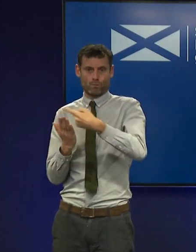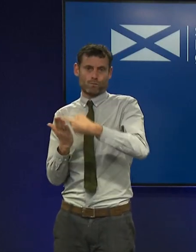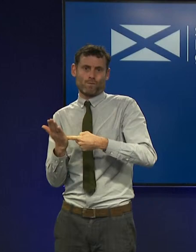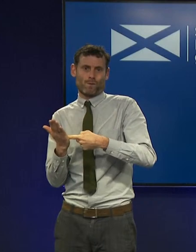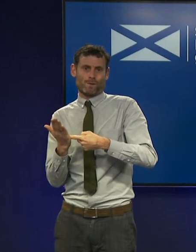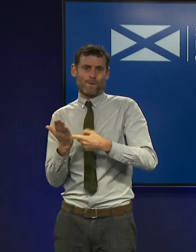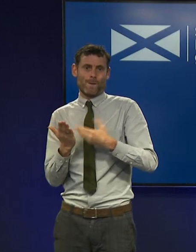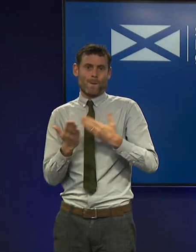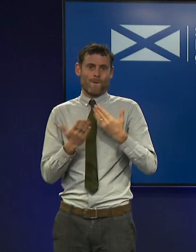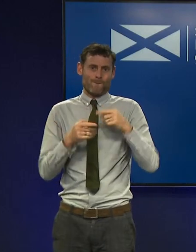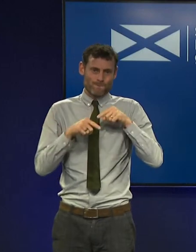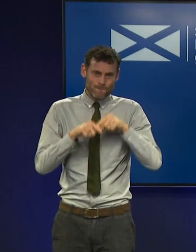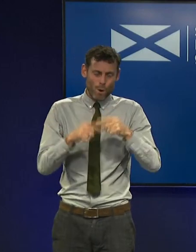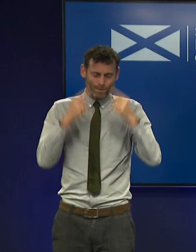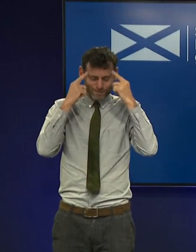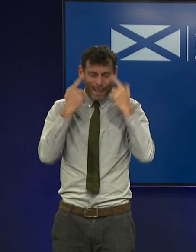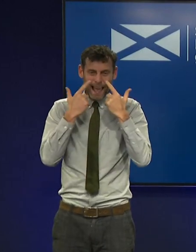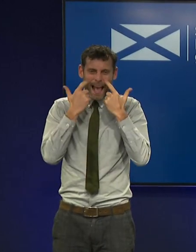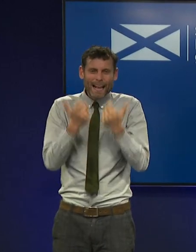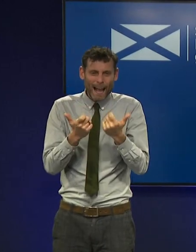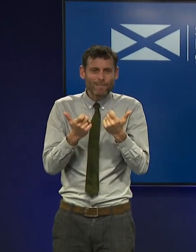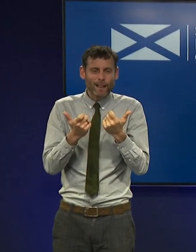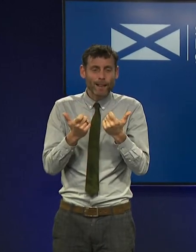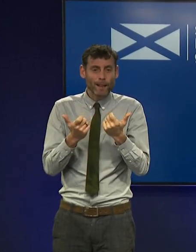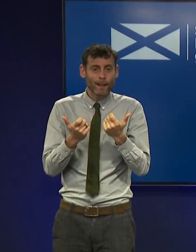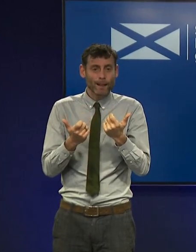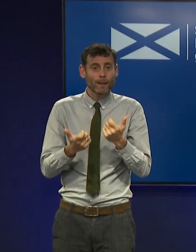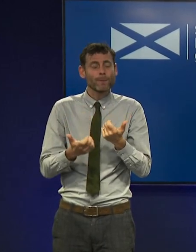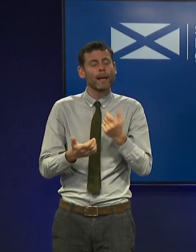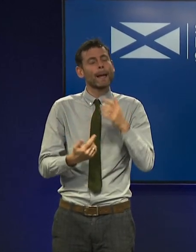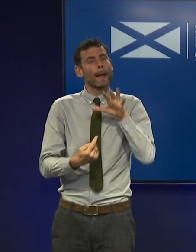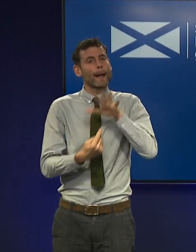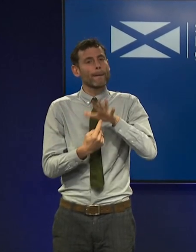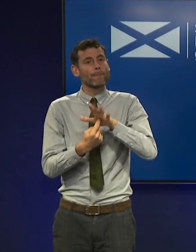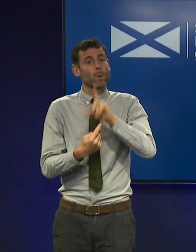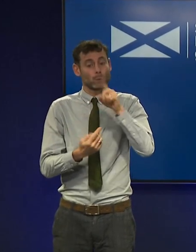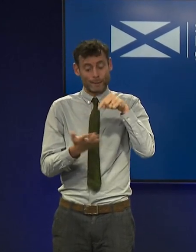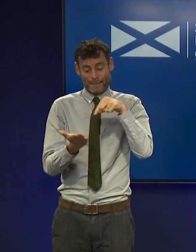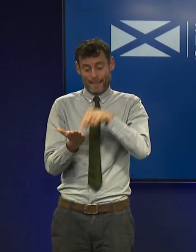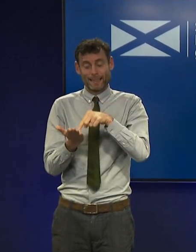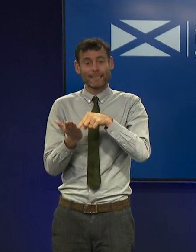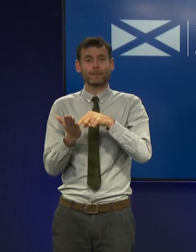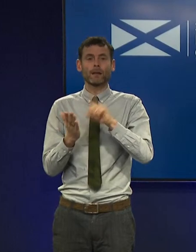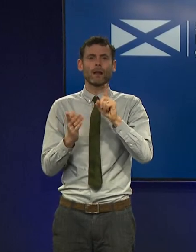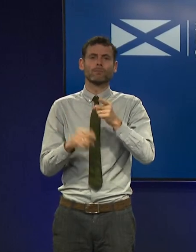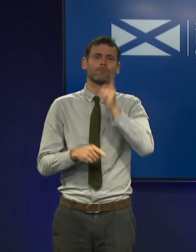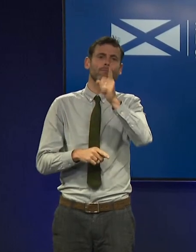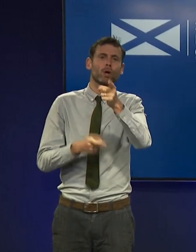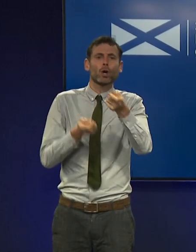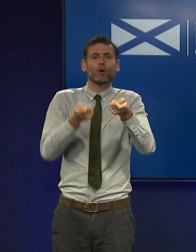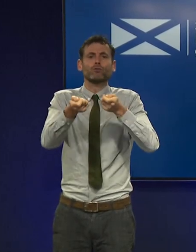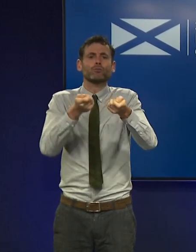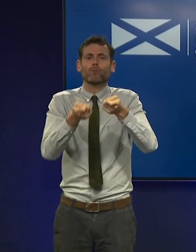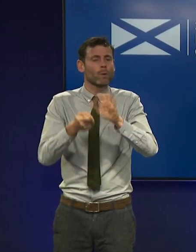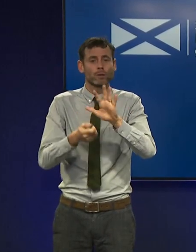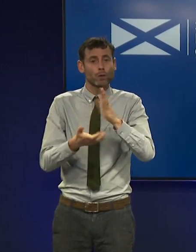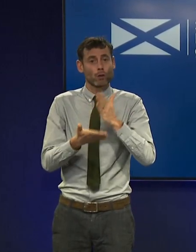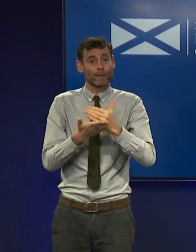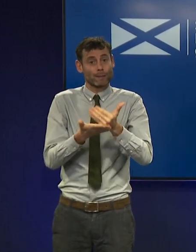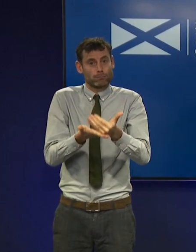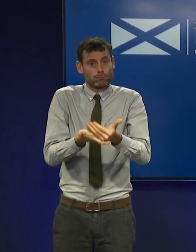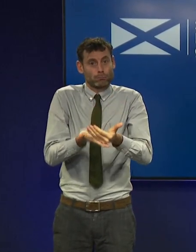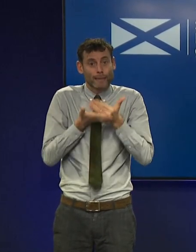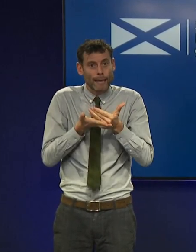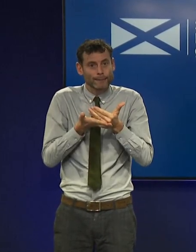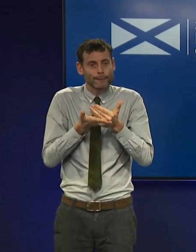important that we see these for what they are, which are protections, not restrictions. So wearing a face covering will